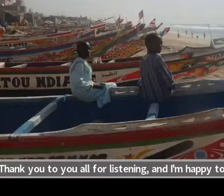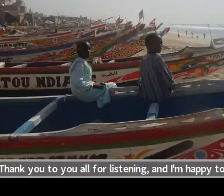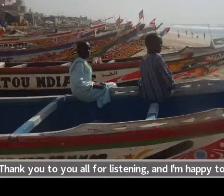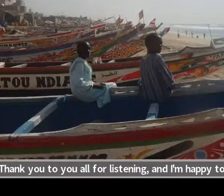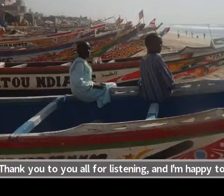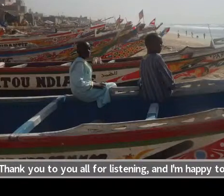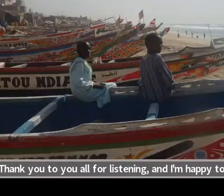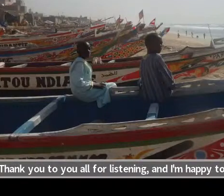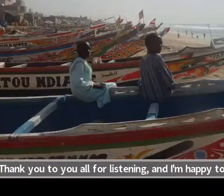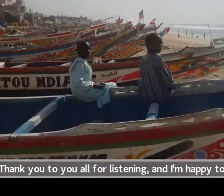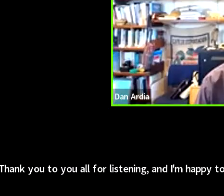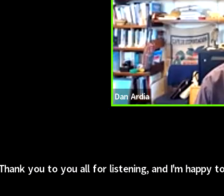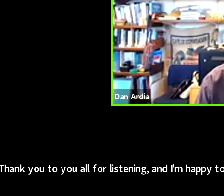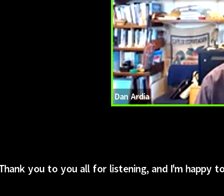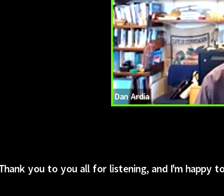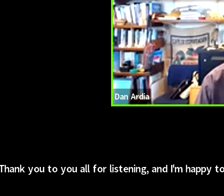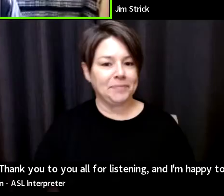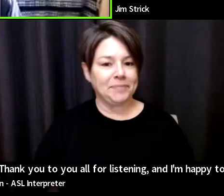have.